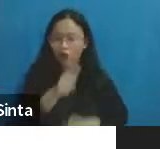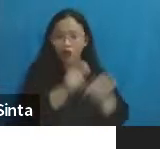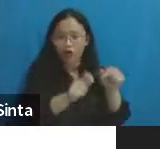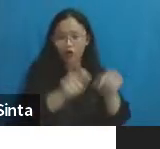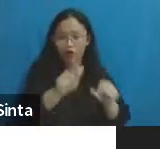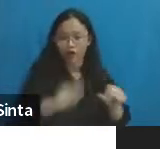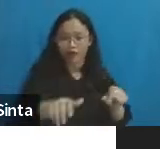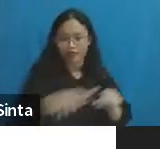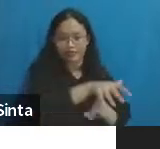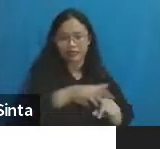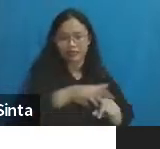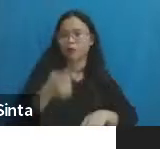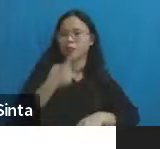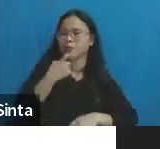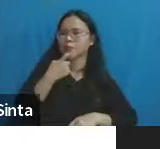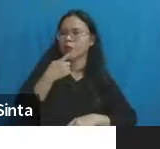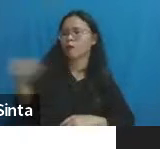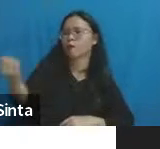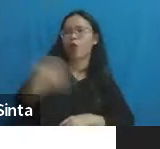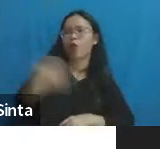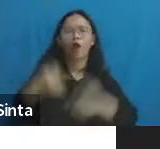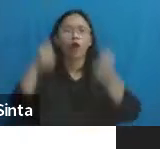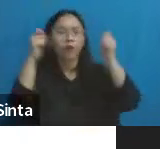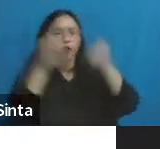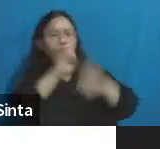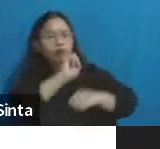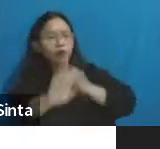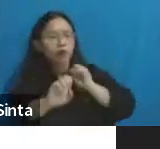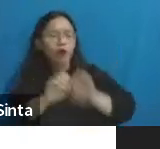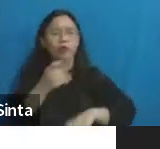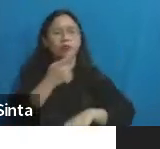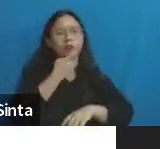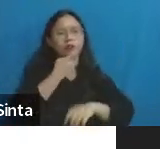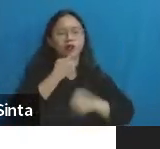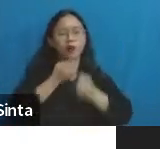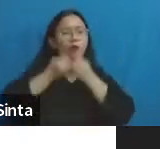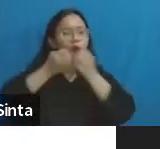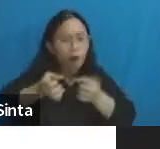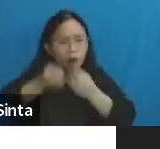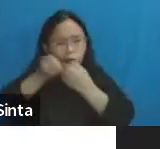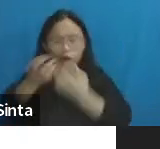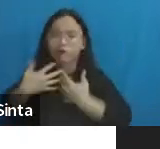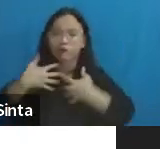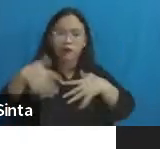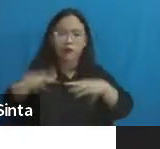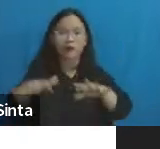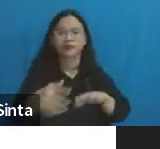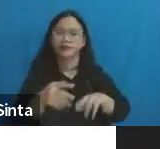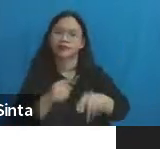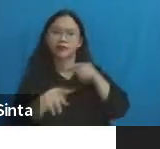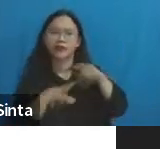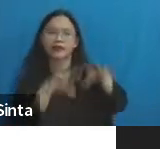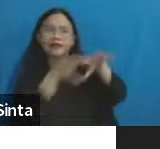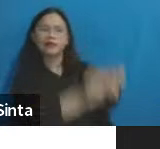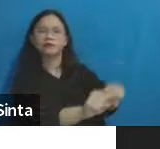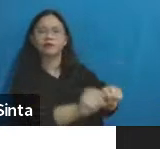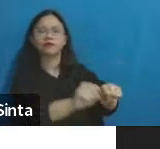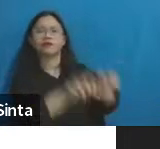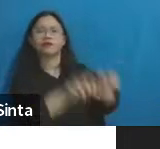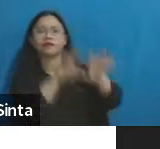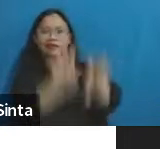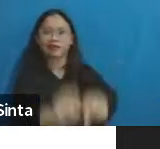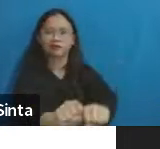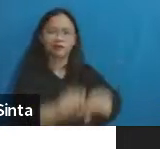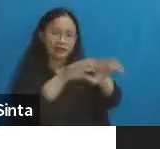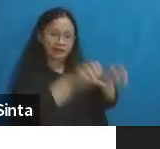and also the outpouring of support and people's grief at the funeral shows the extent